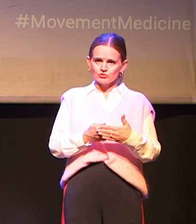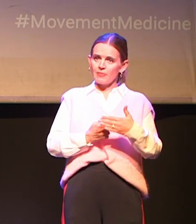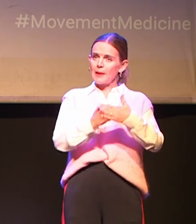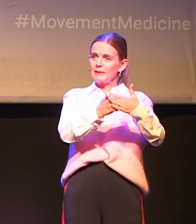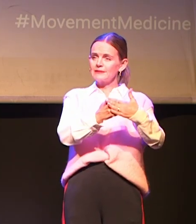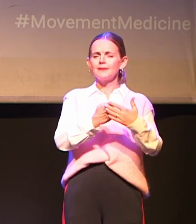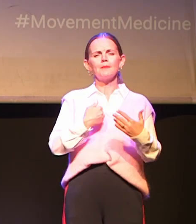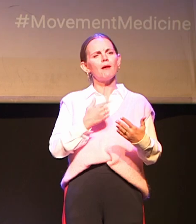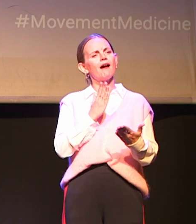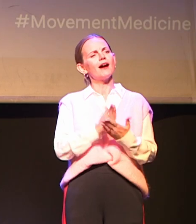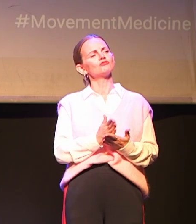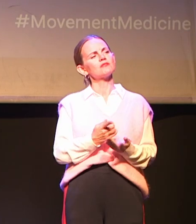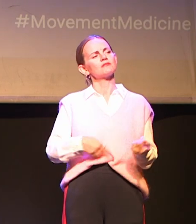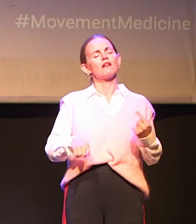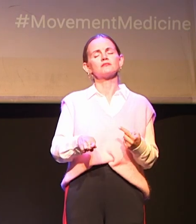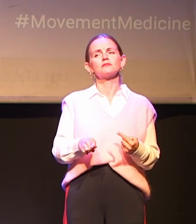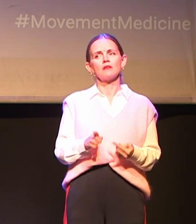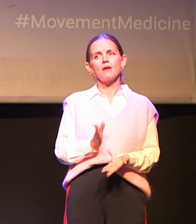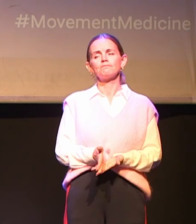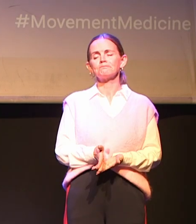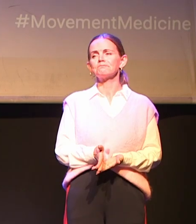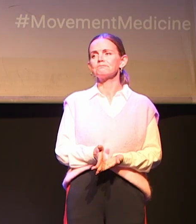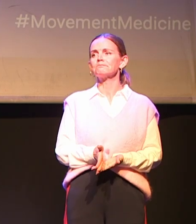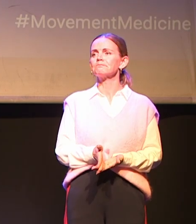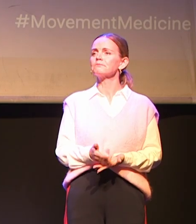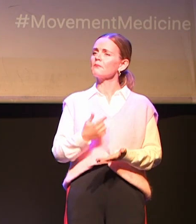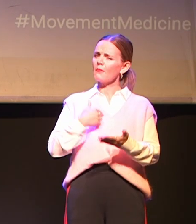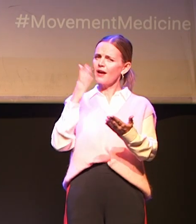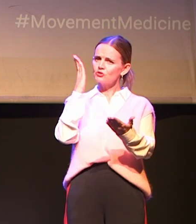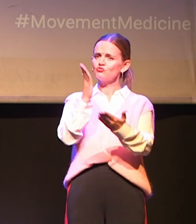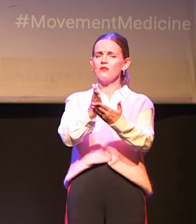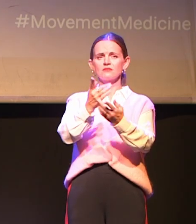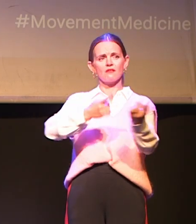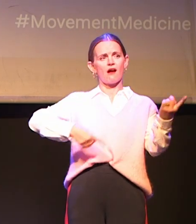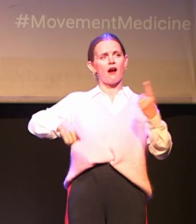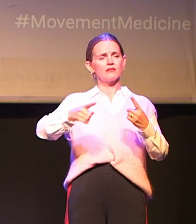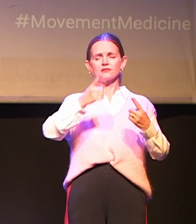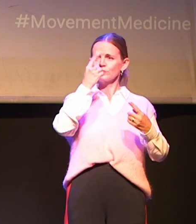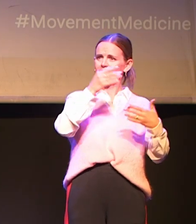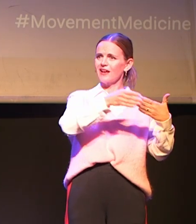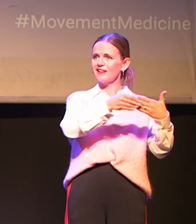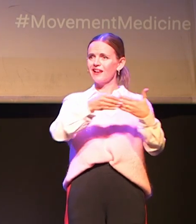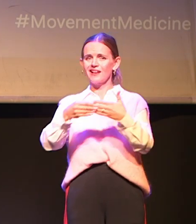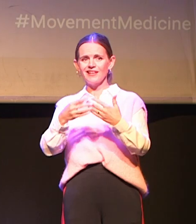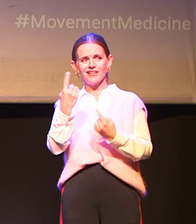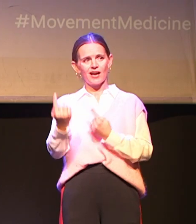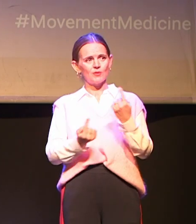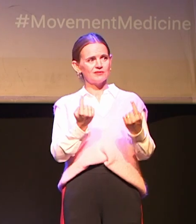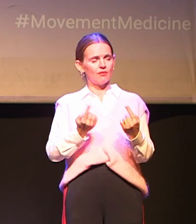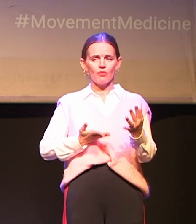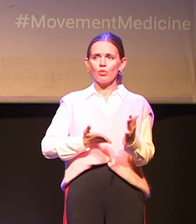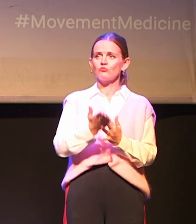trust us, actually. I trust us. I trust us to lead ourselves through this